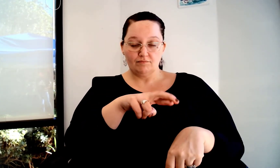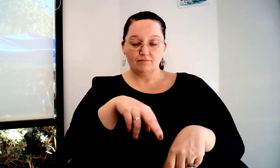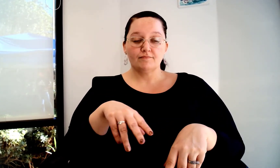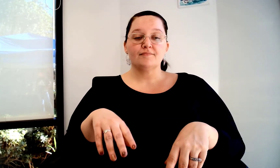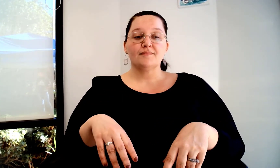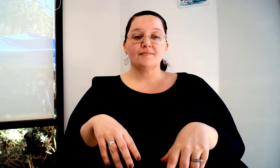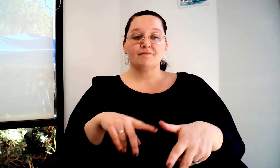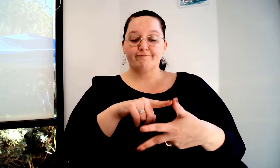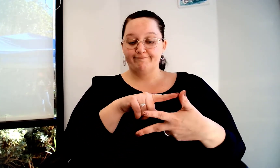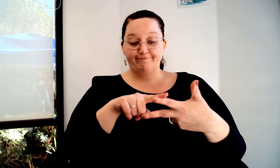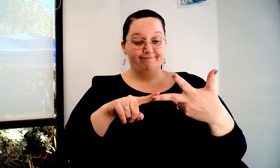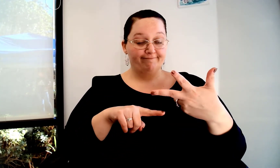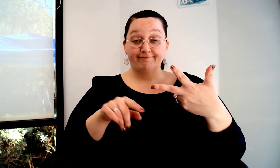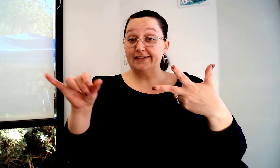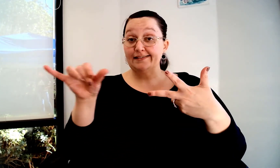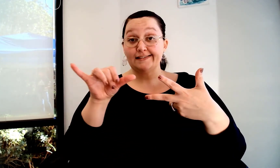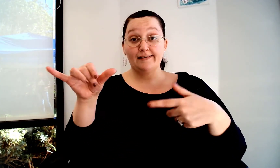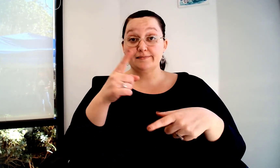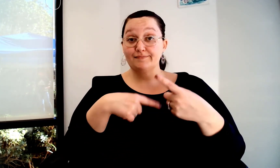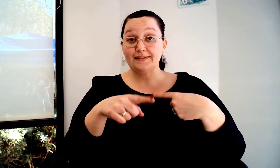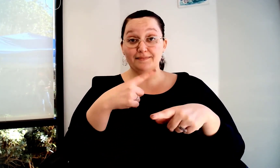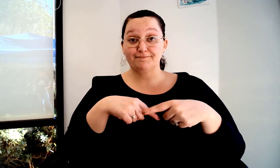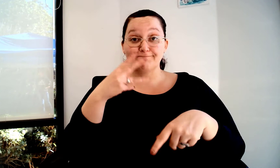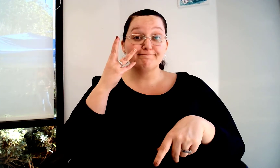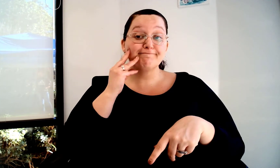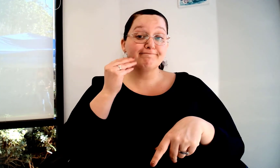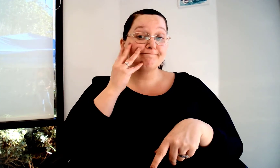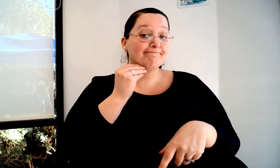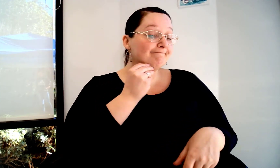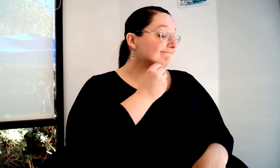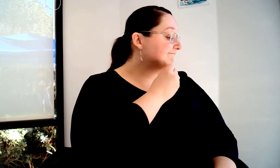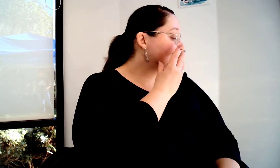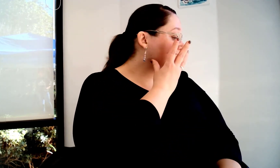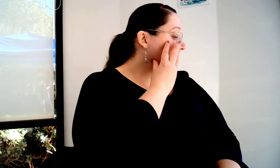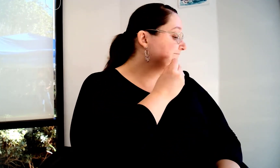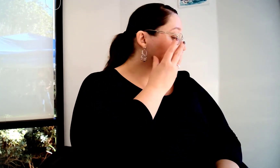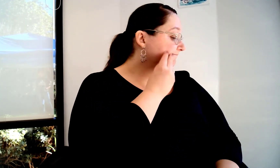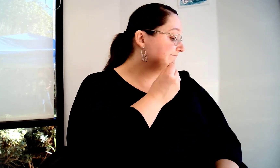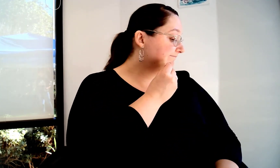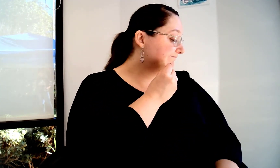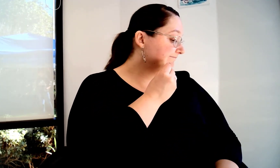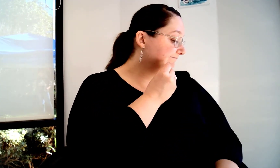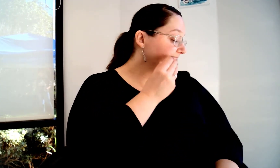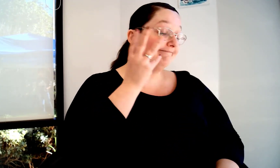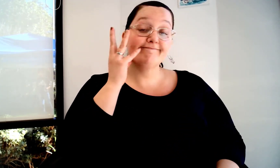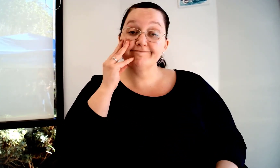Right, the religion, Mormonism, is the exact same sign.